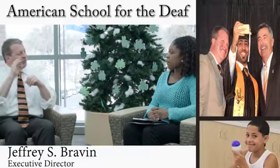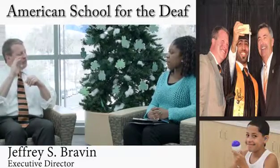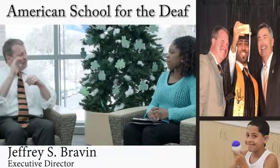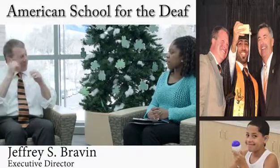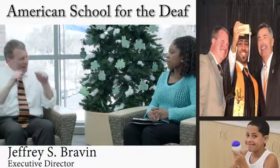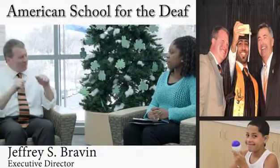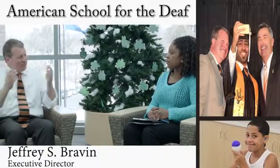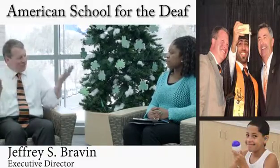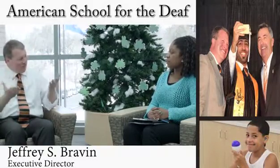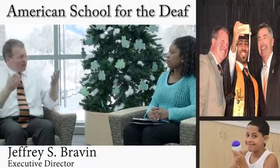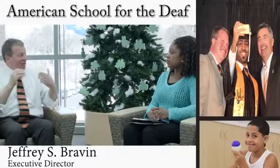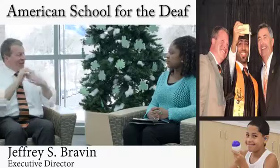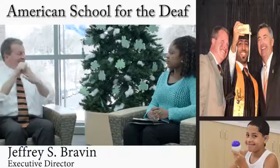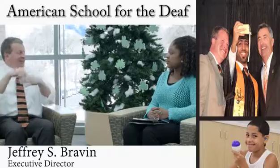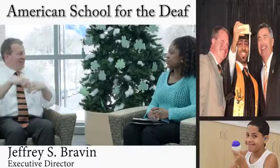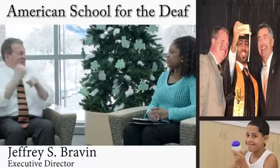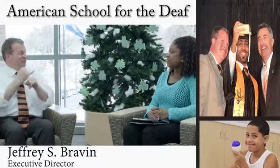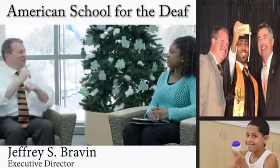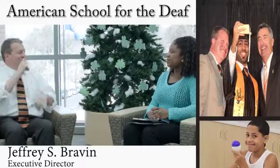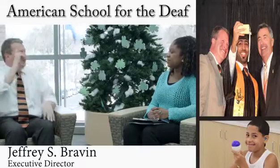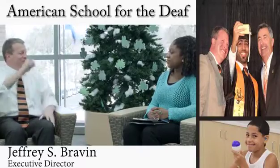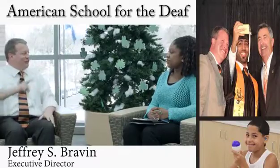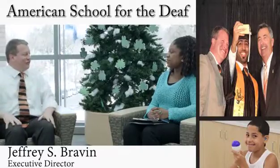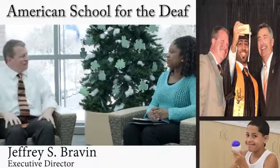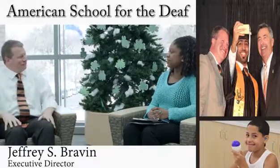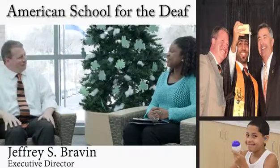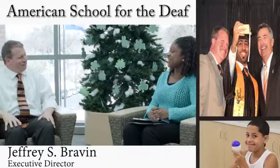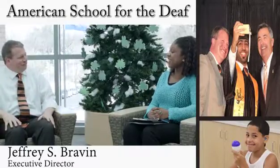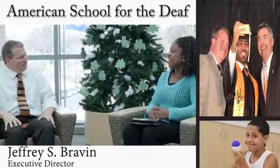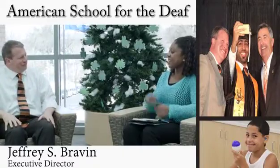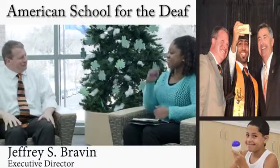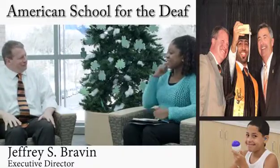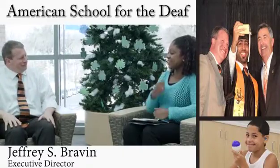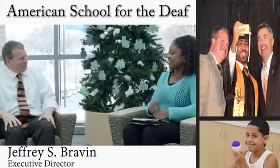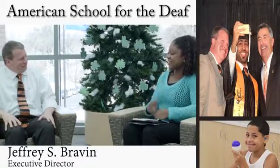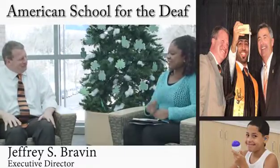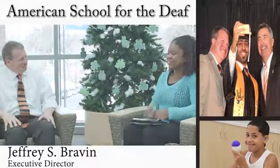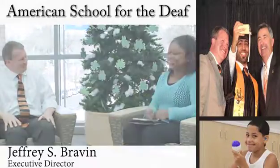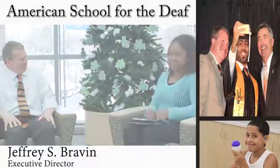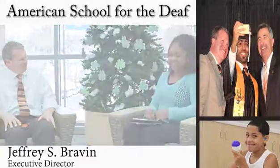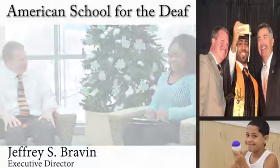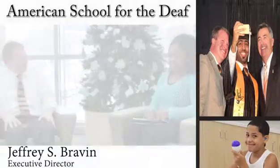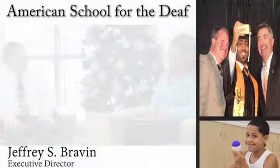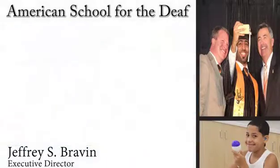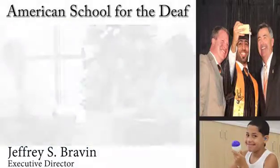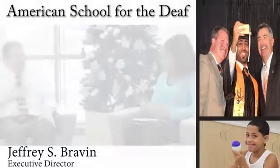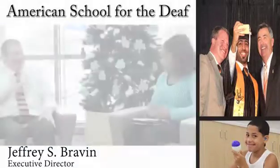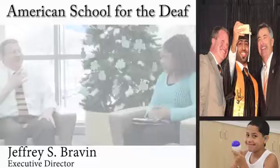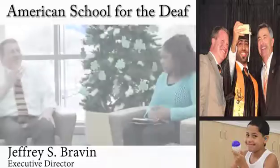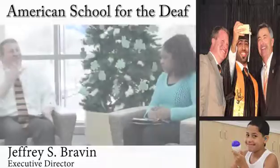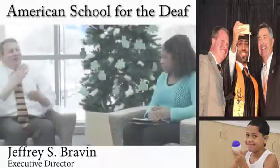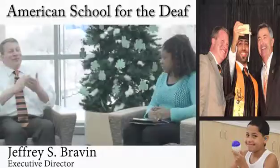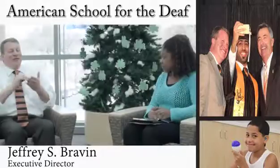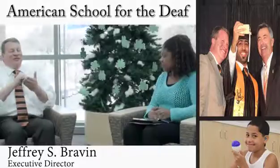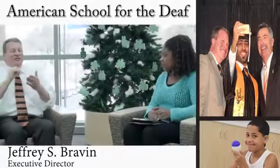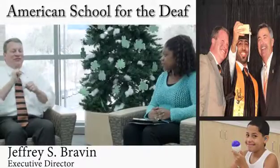in me as I was growing up. So to be able to be here and to lead the institution is a real honor. The favorite part